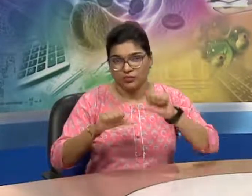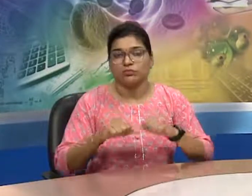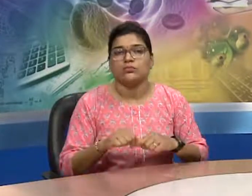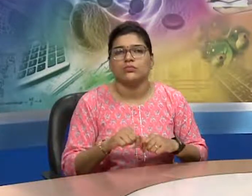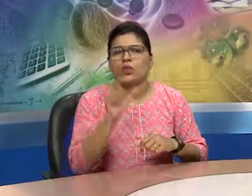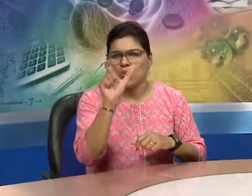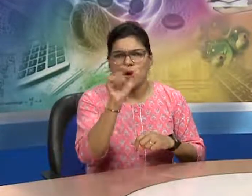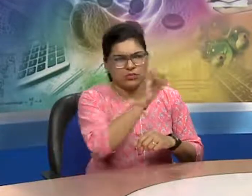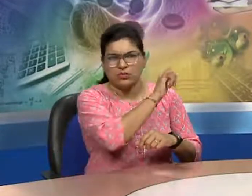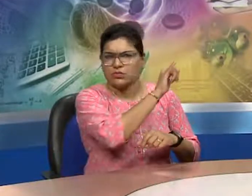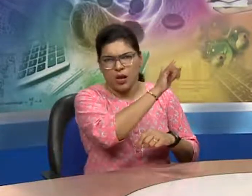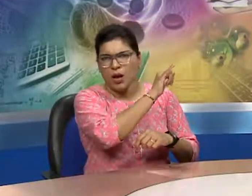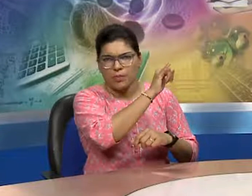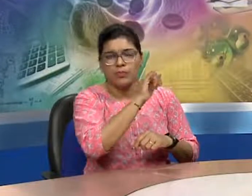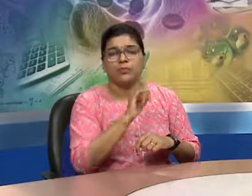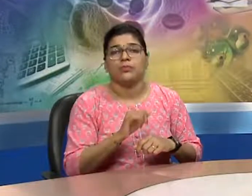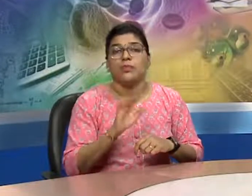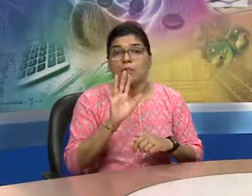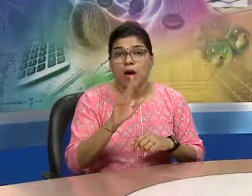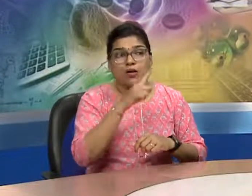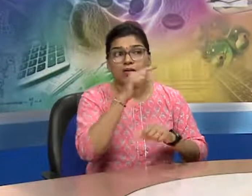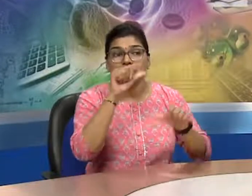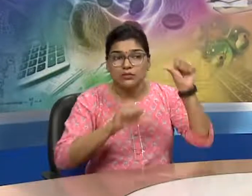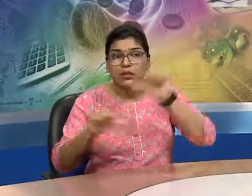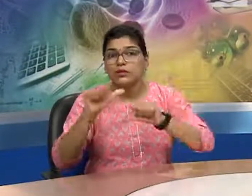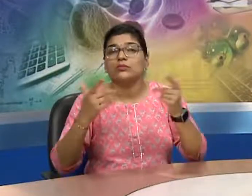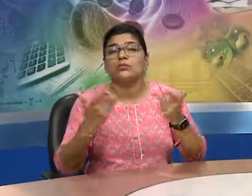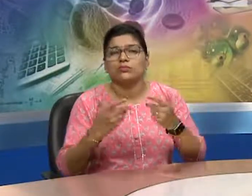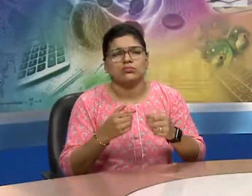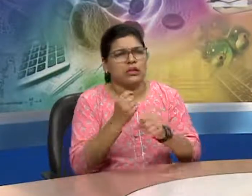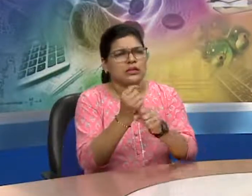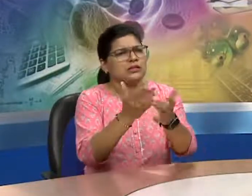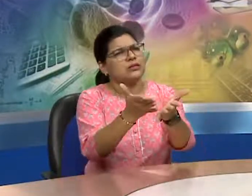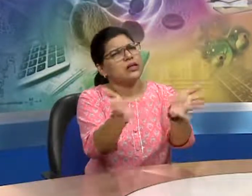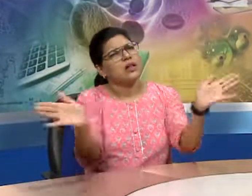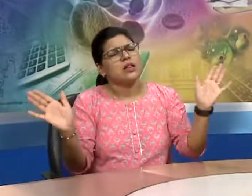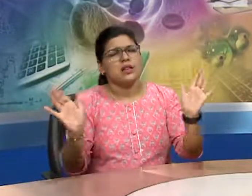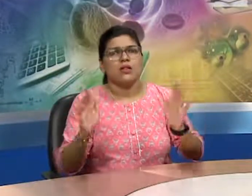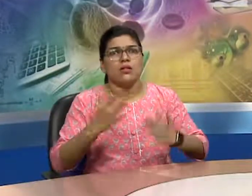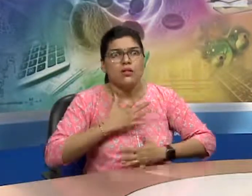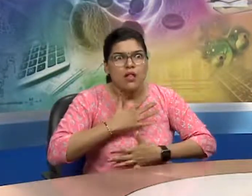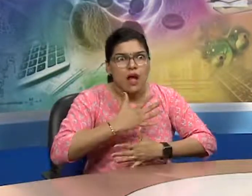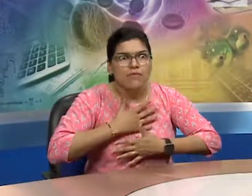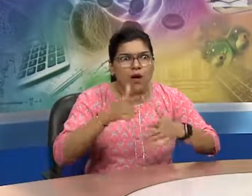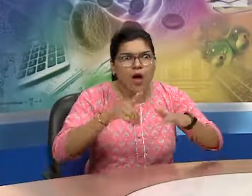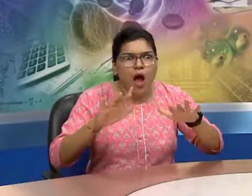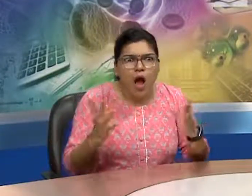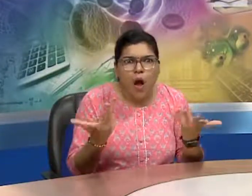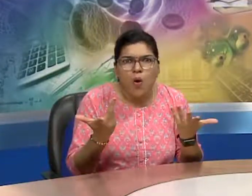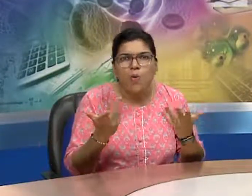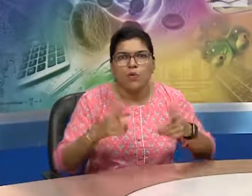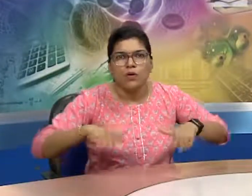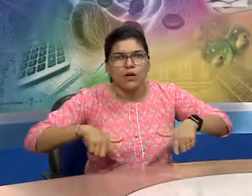This word science, or another word is scientific,